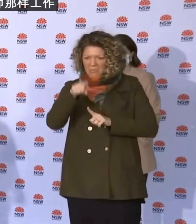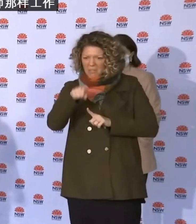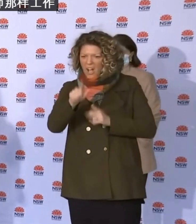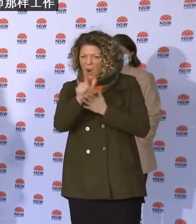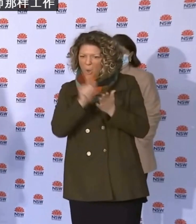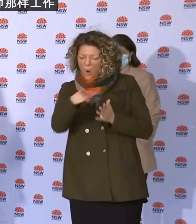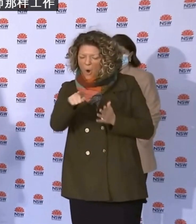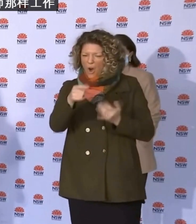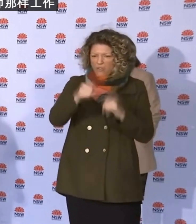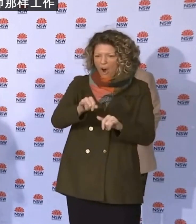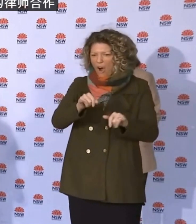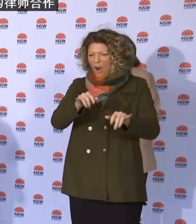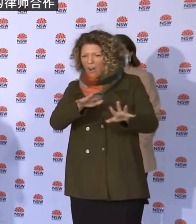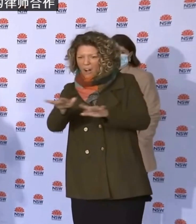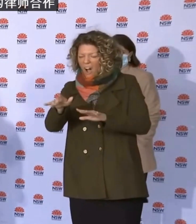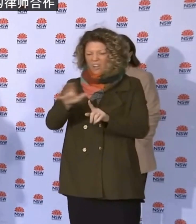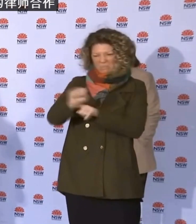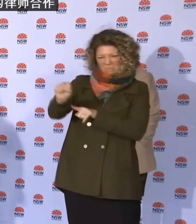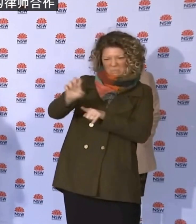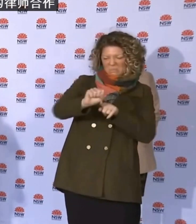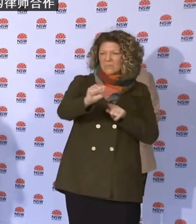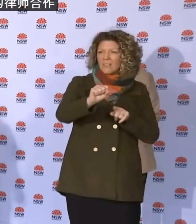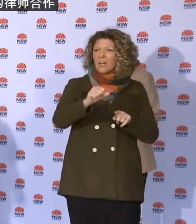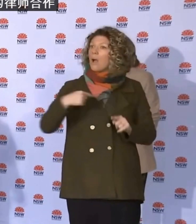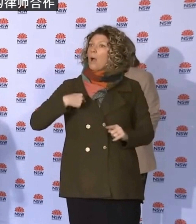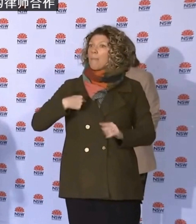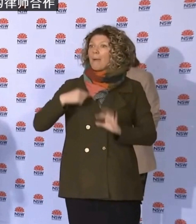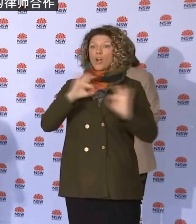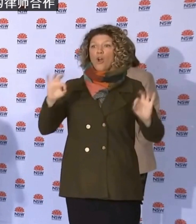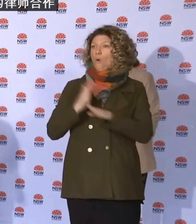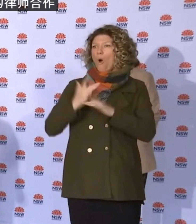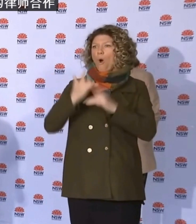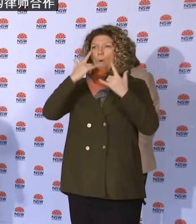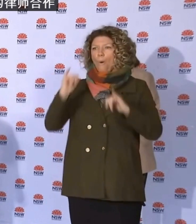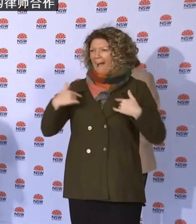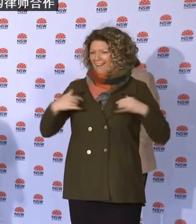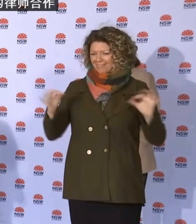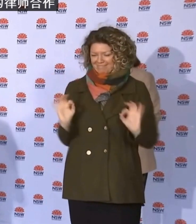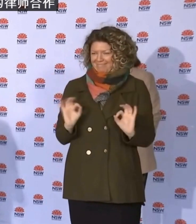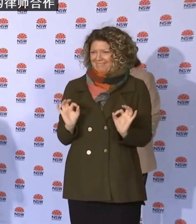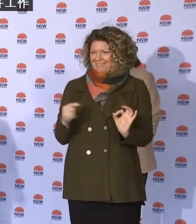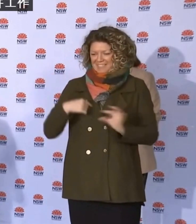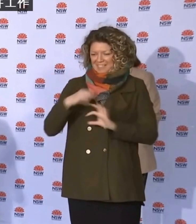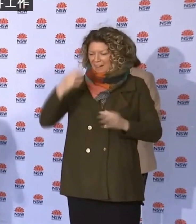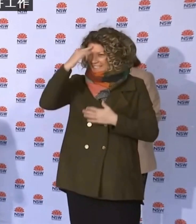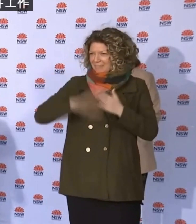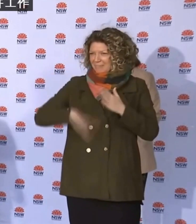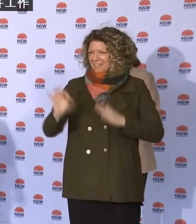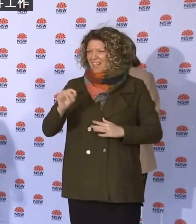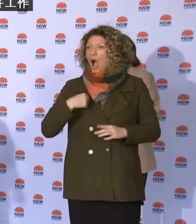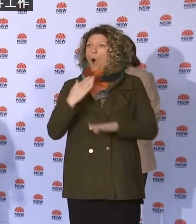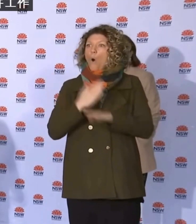mind doesn't work like a lawyer, and I've got the privilege to work with many lawyers who have drafted these acts and